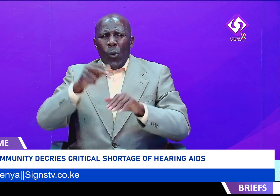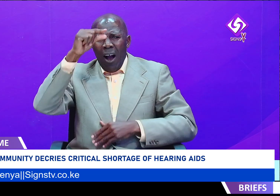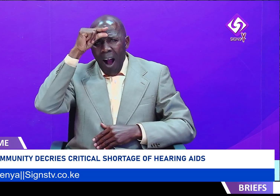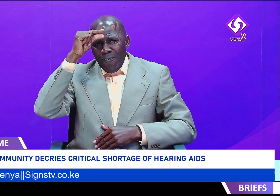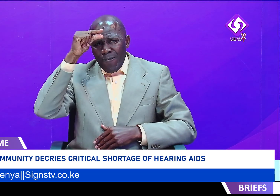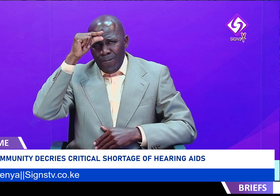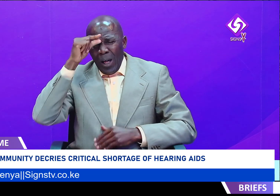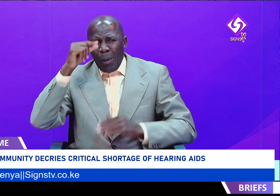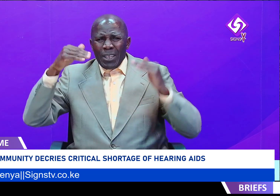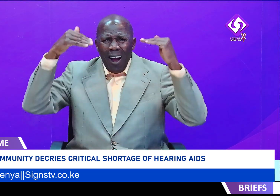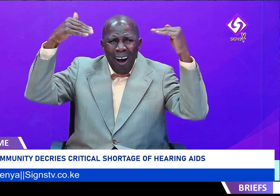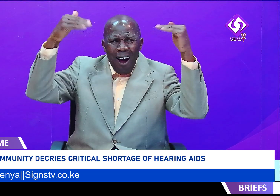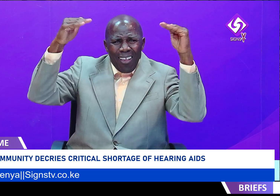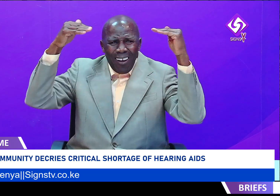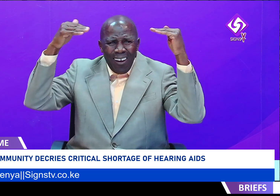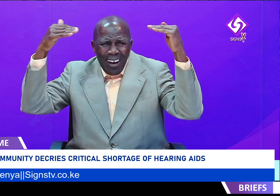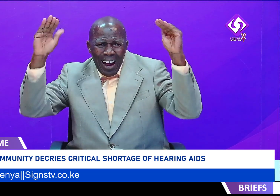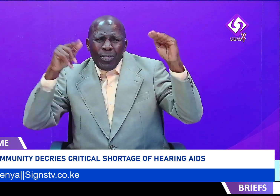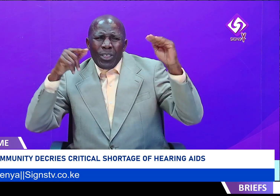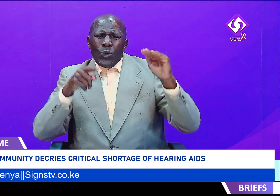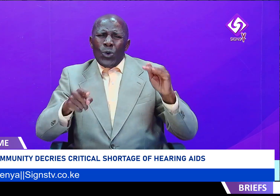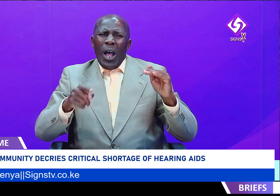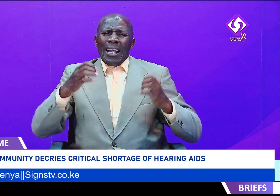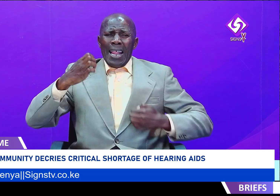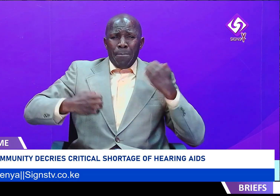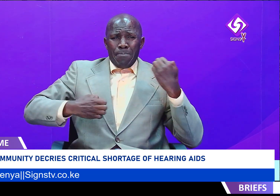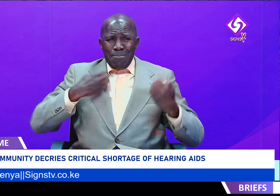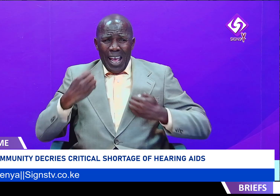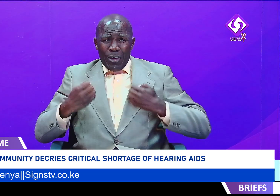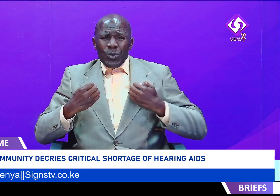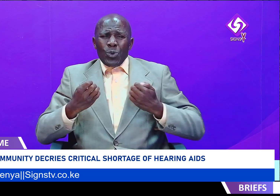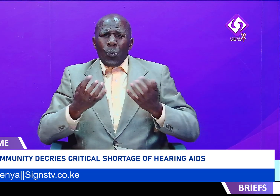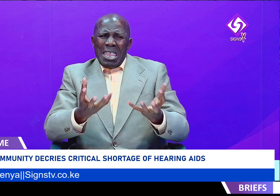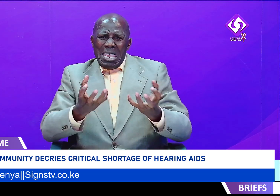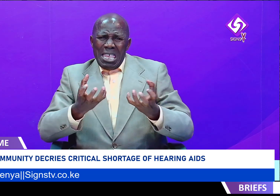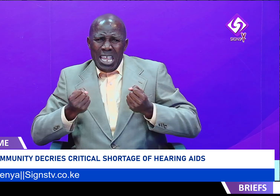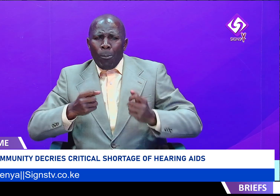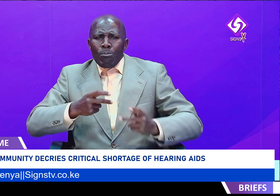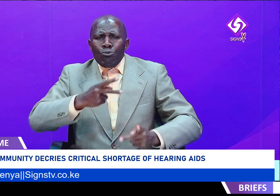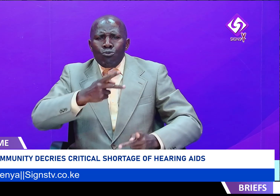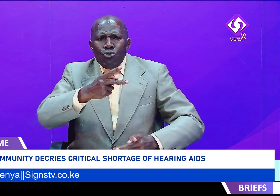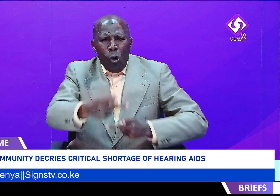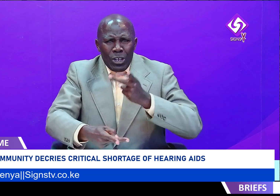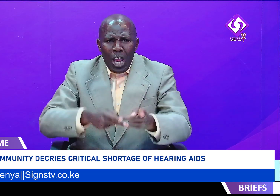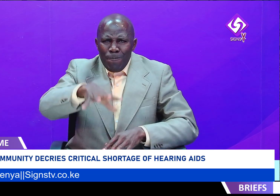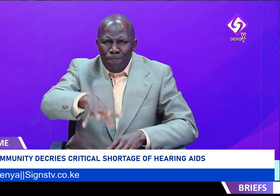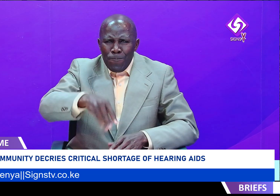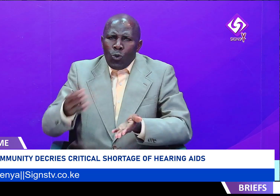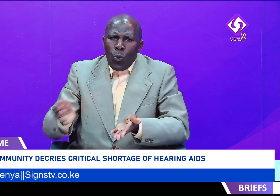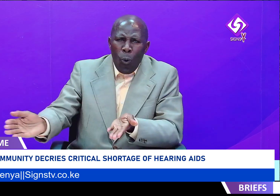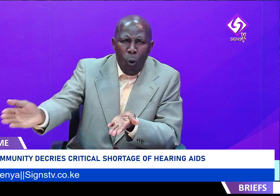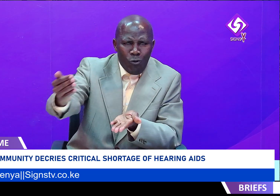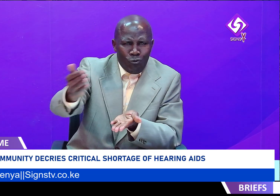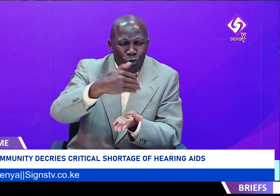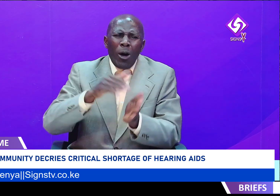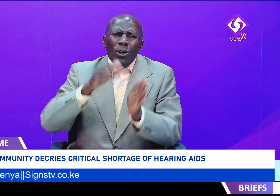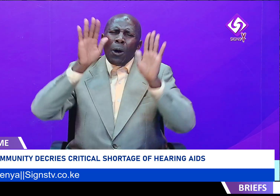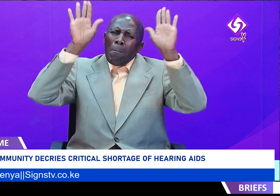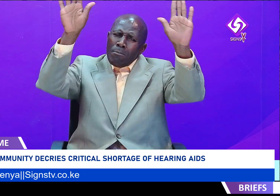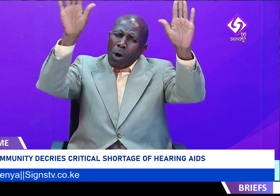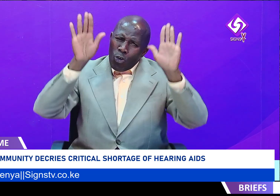advocates have issued a plea to both the county and national governments, highlighting the